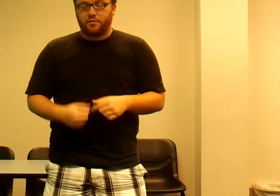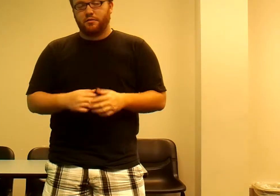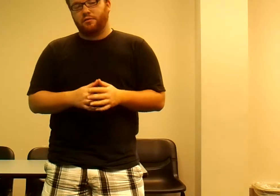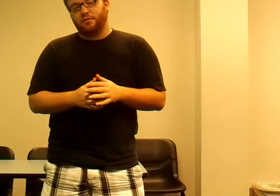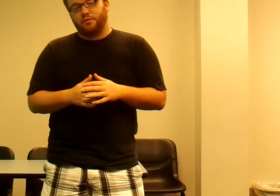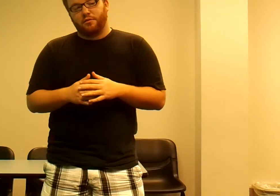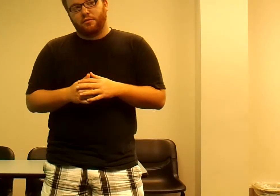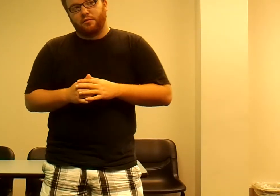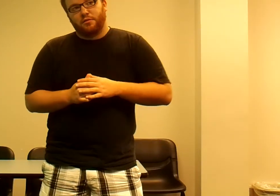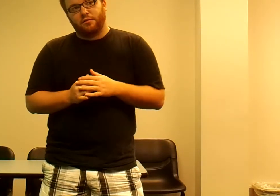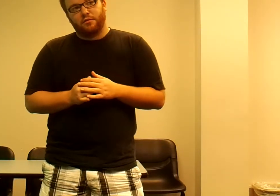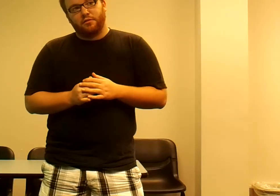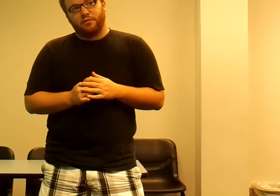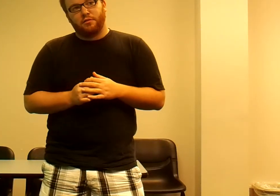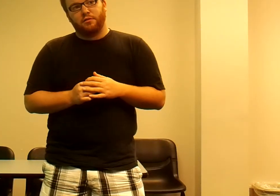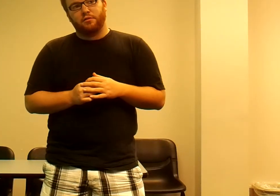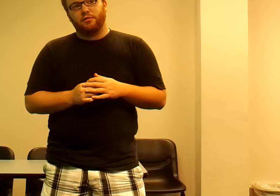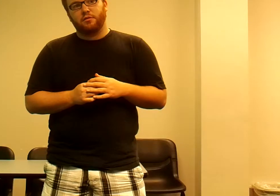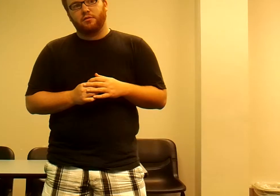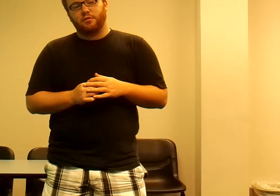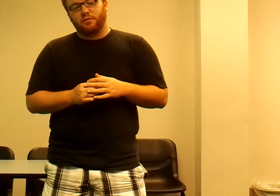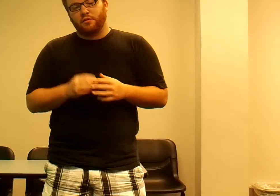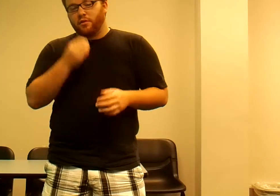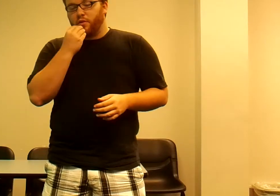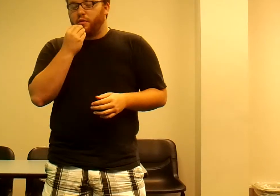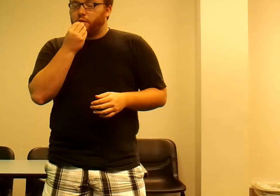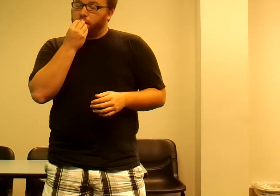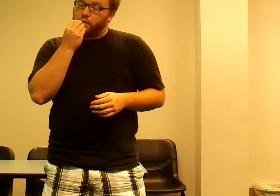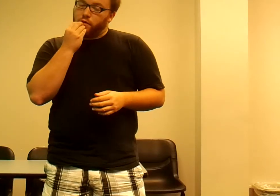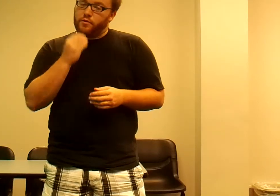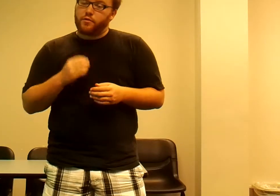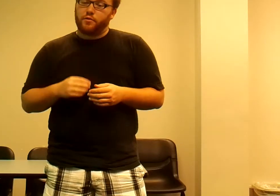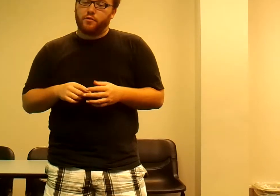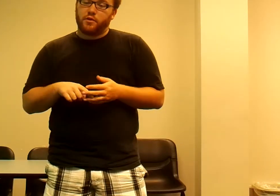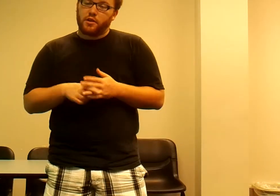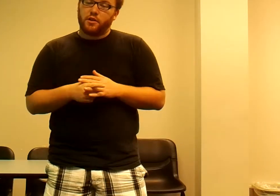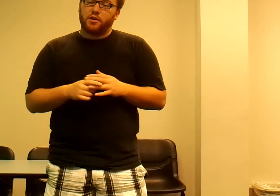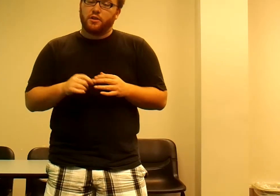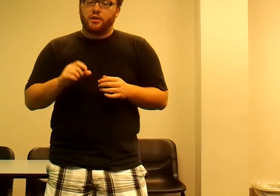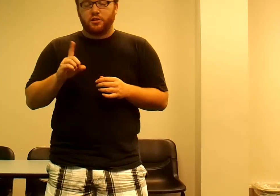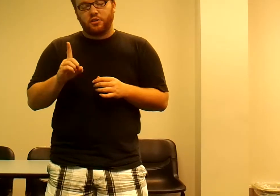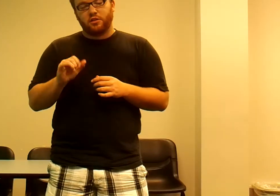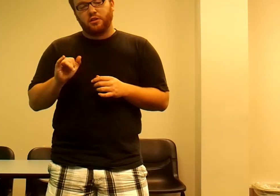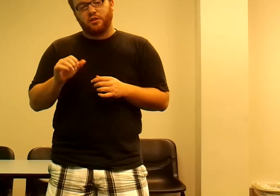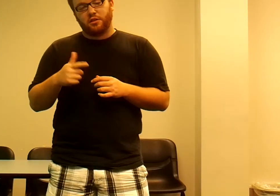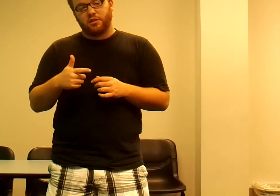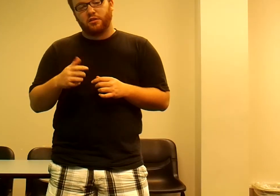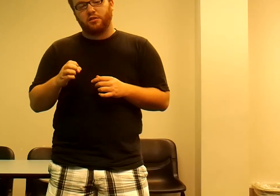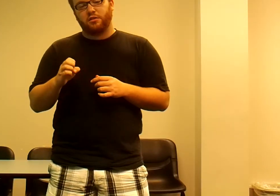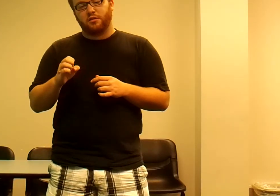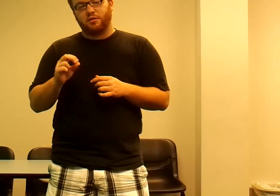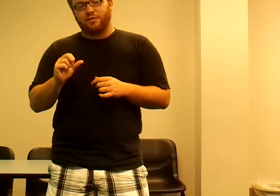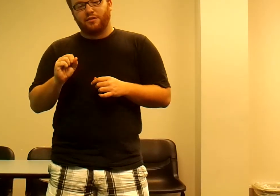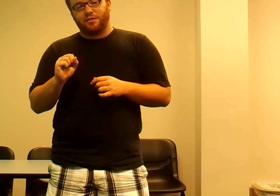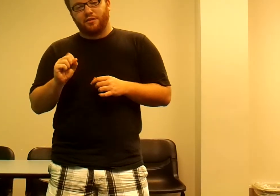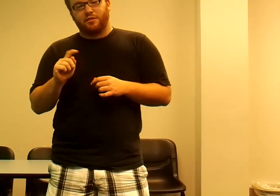that time, when the food is in the digestive system and in the intestines, the food is